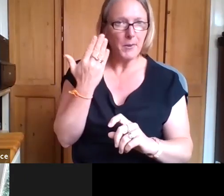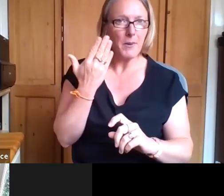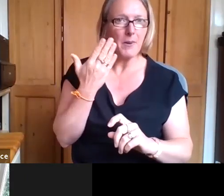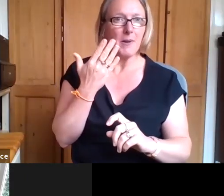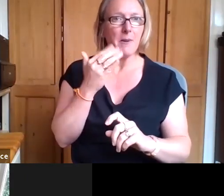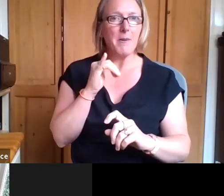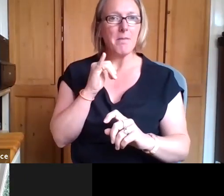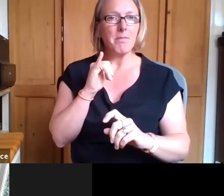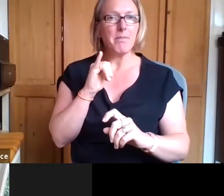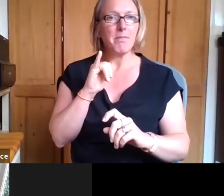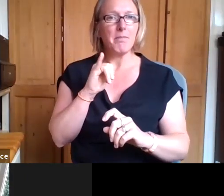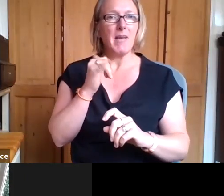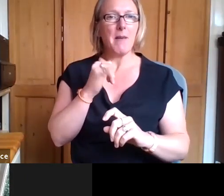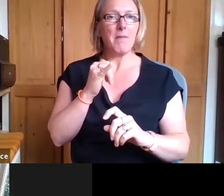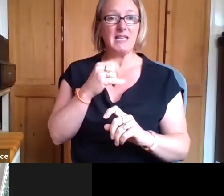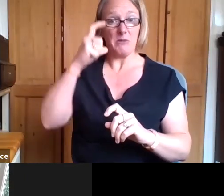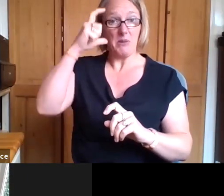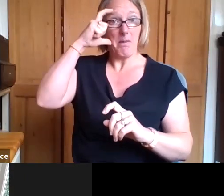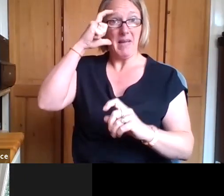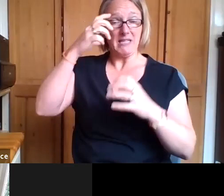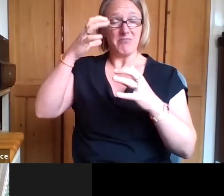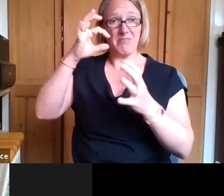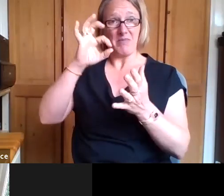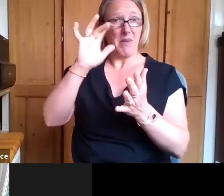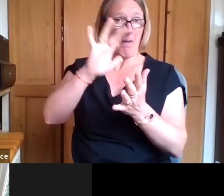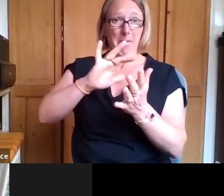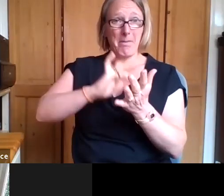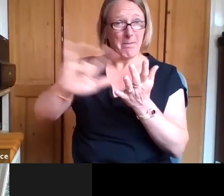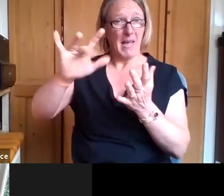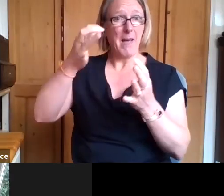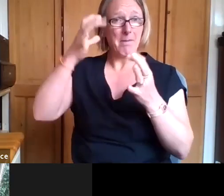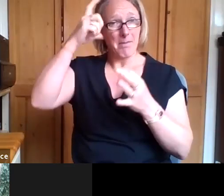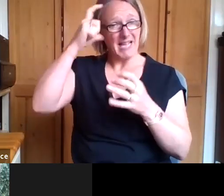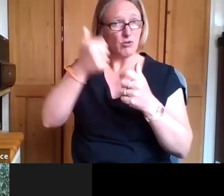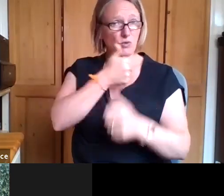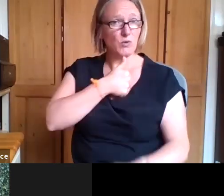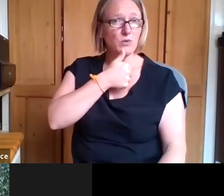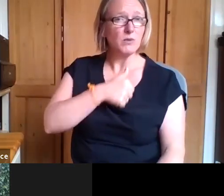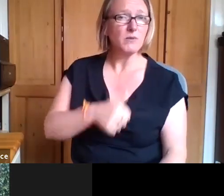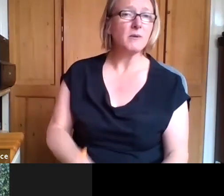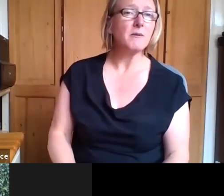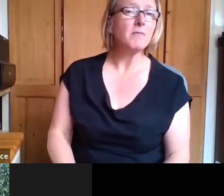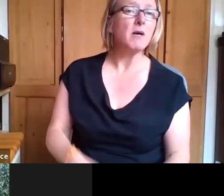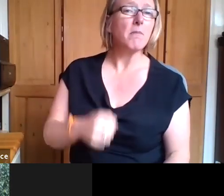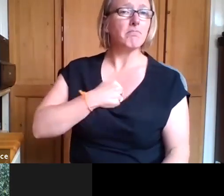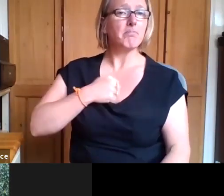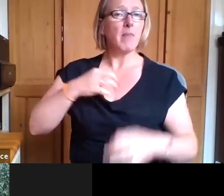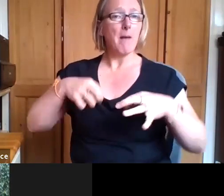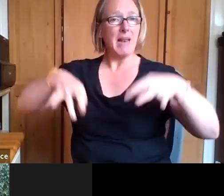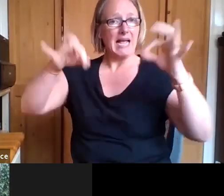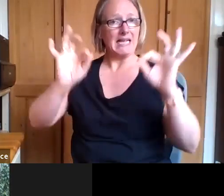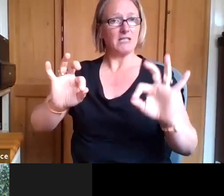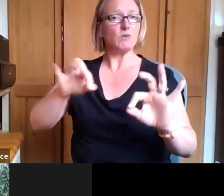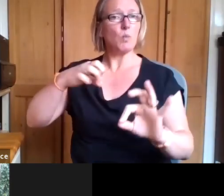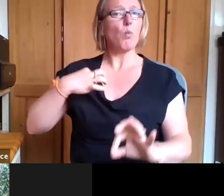use the bed cover that you have. Usually they're white, so it would look nice. As you can see here, I've put a little white backdrop to show you how